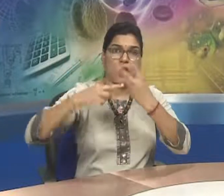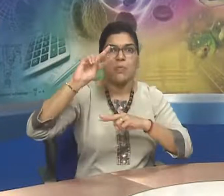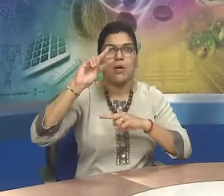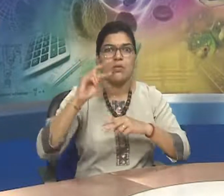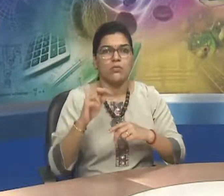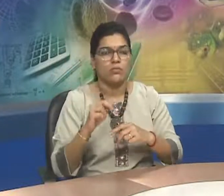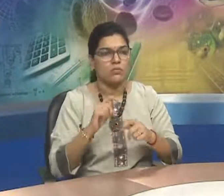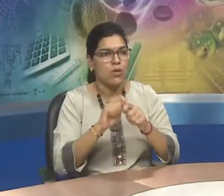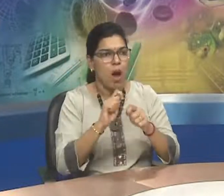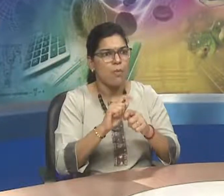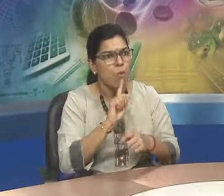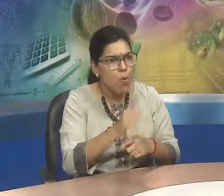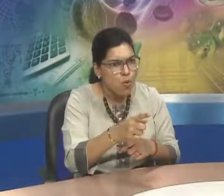This word is aggression.